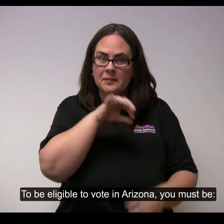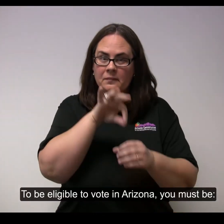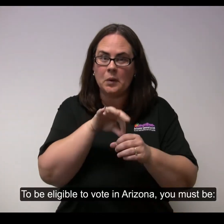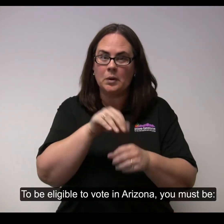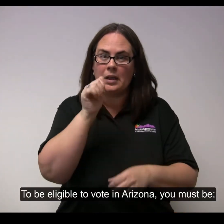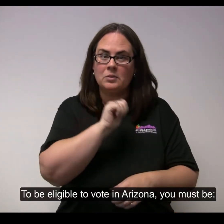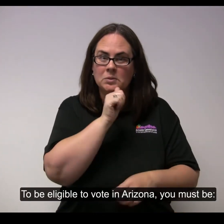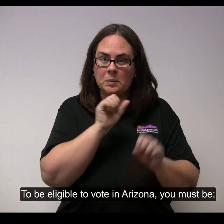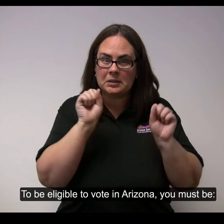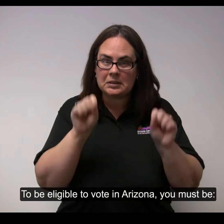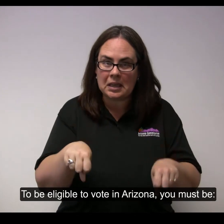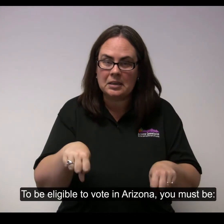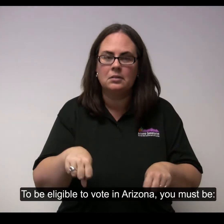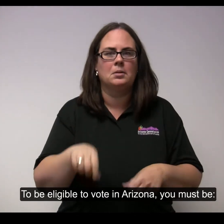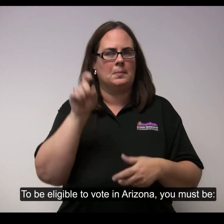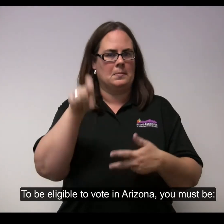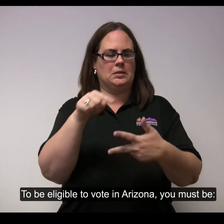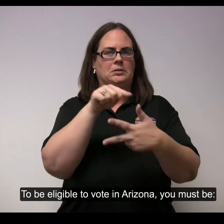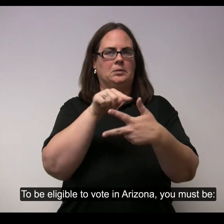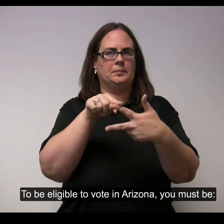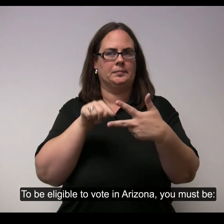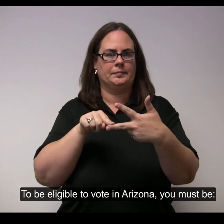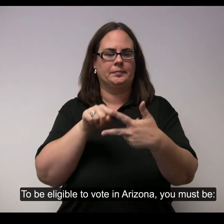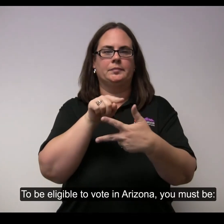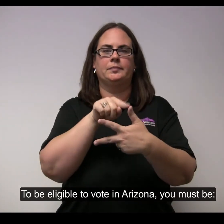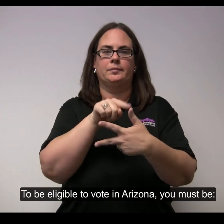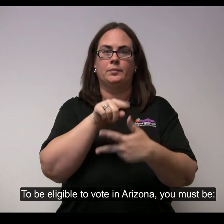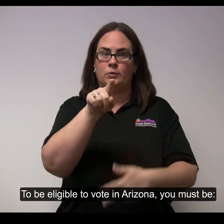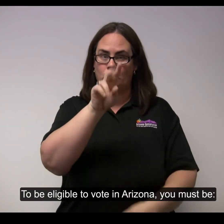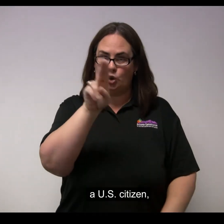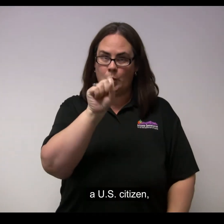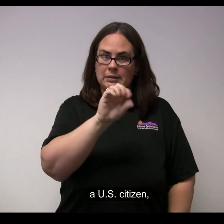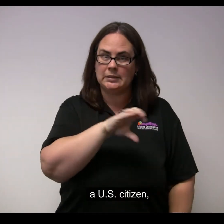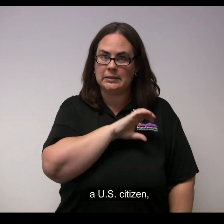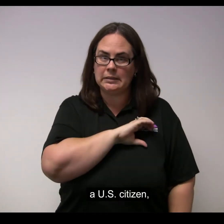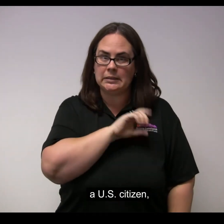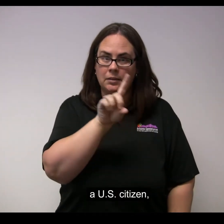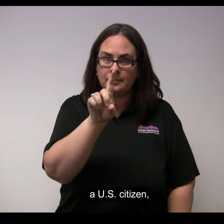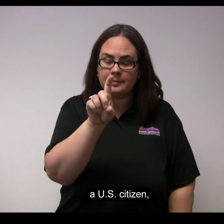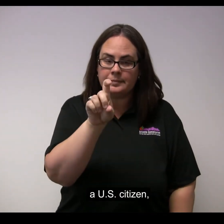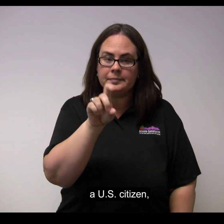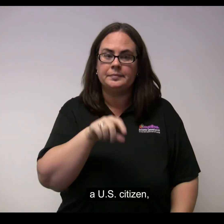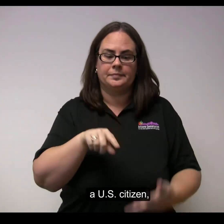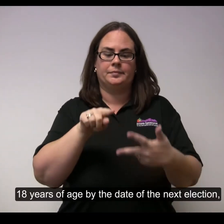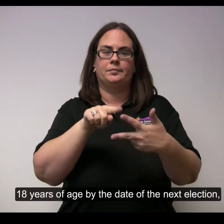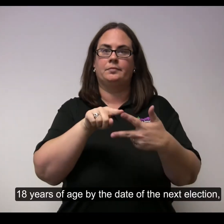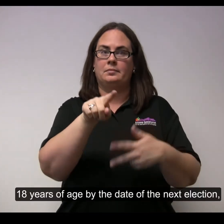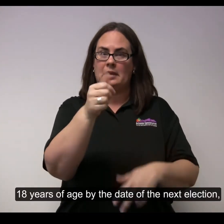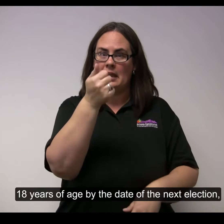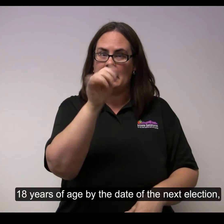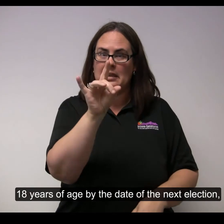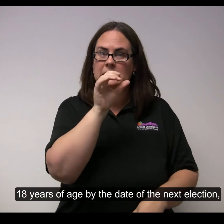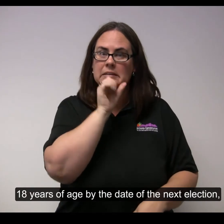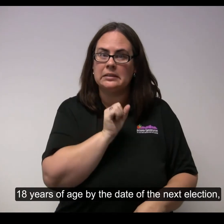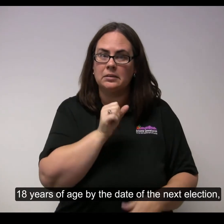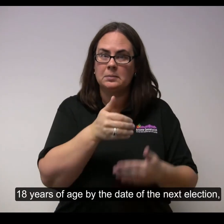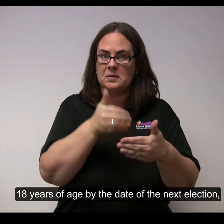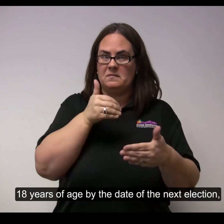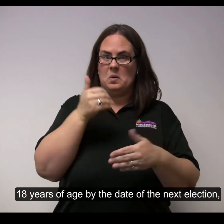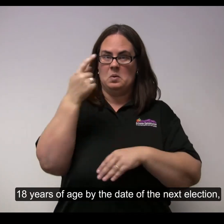To be eligible to vote in Arizona, you must be a U.S. citizen, 18 years of age by the date